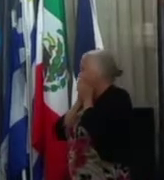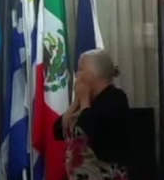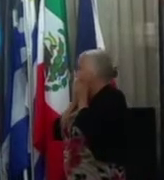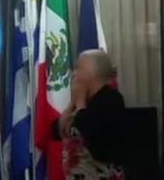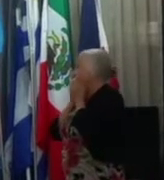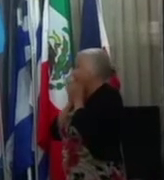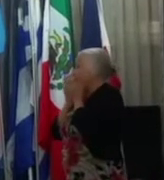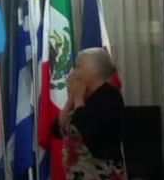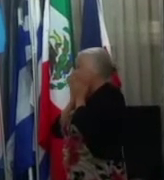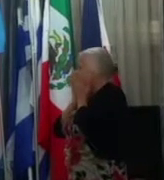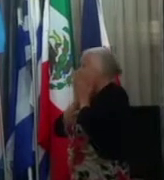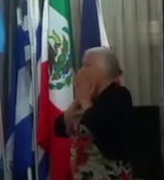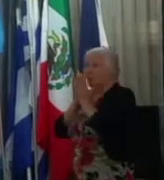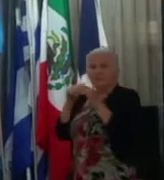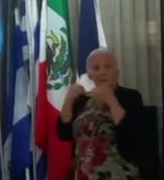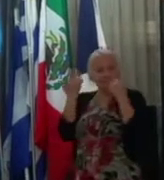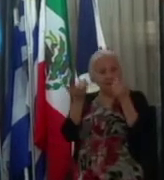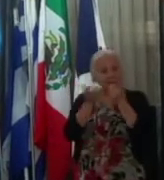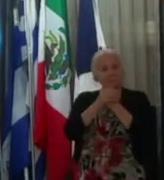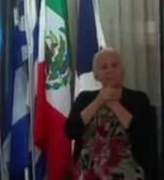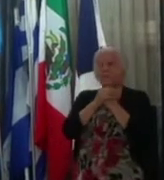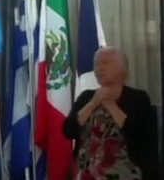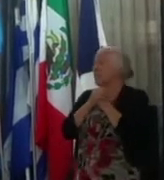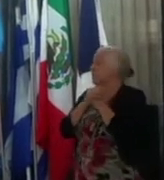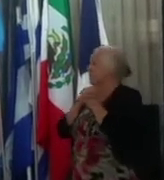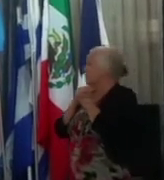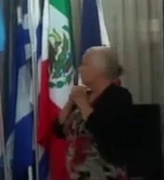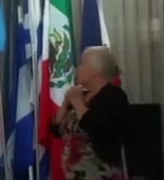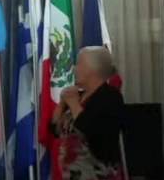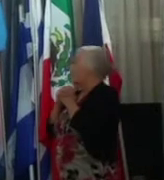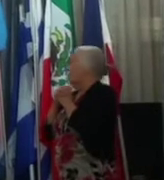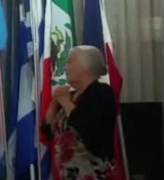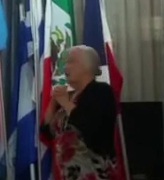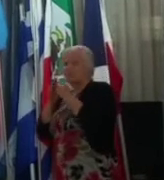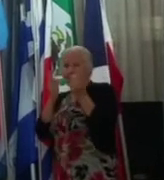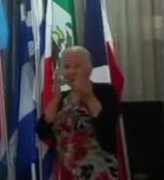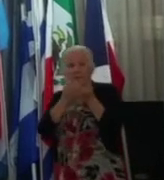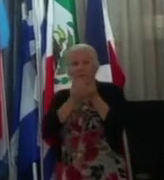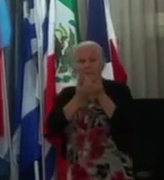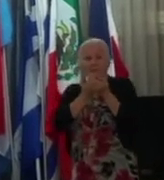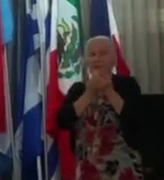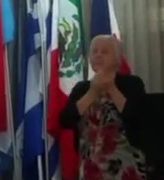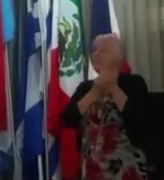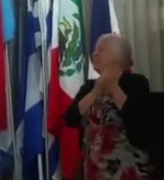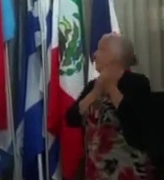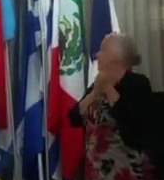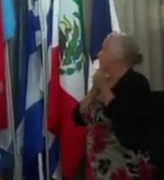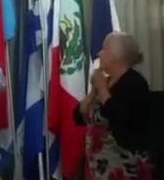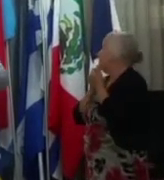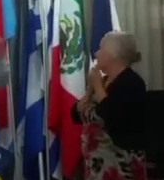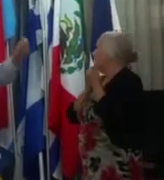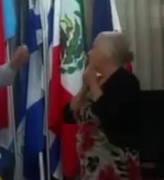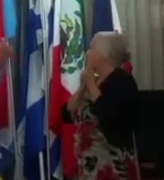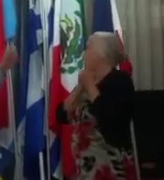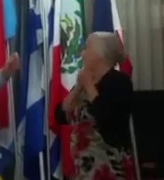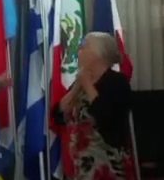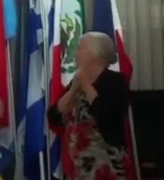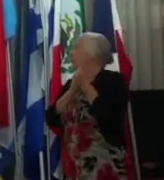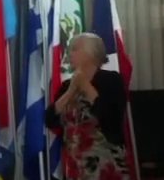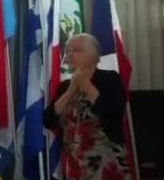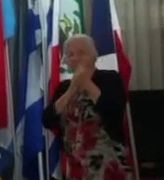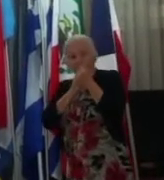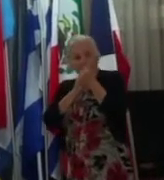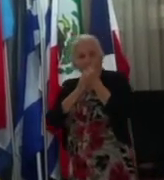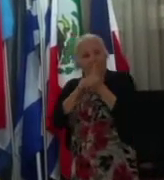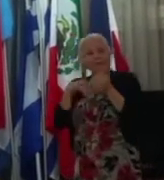One day after a church service, un día después del servicio, this was on a Saturday night, esto fue sábado por la noche, I went out to eat with a friend of